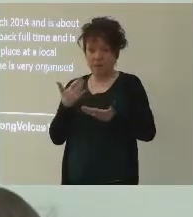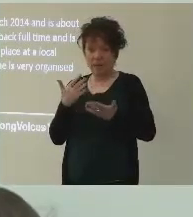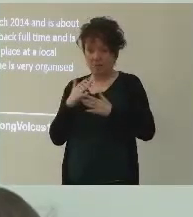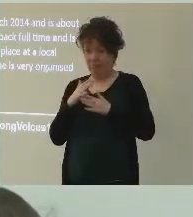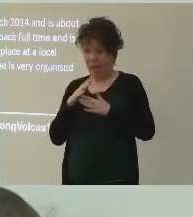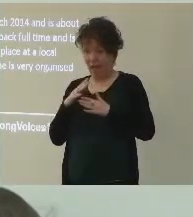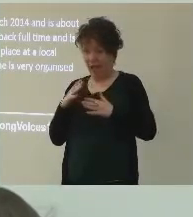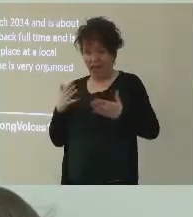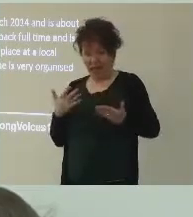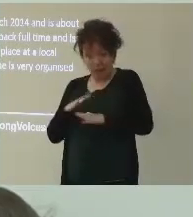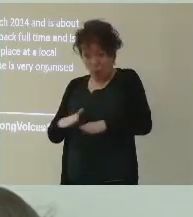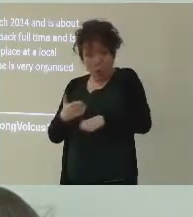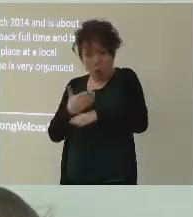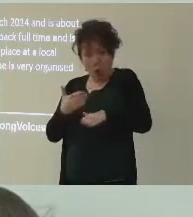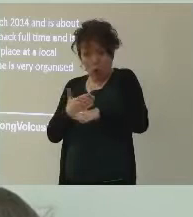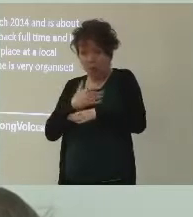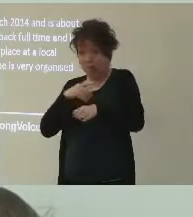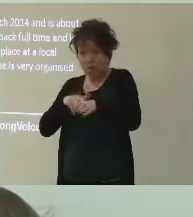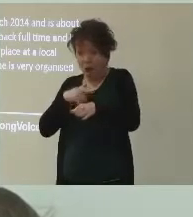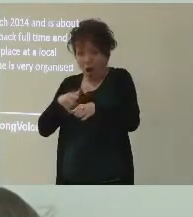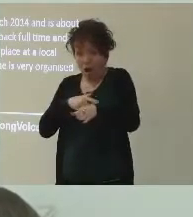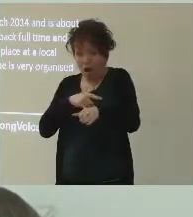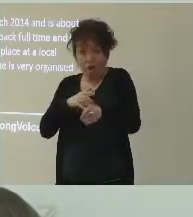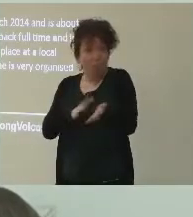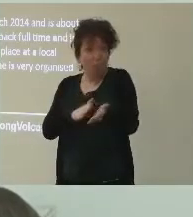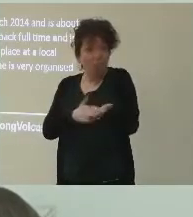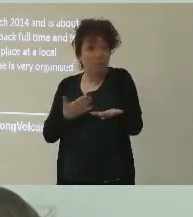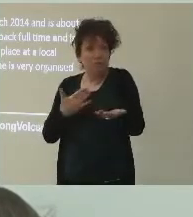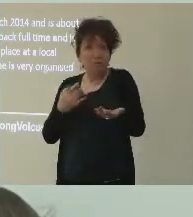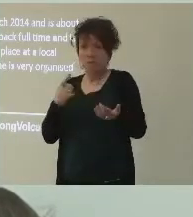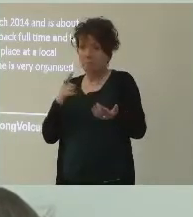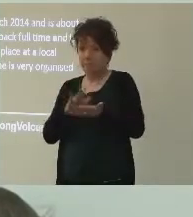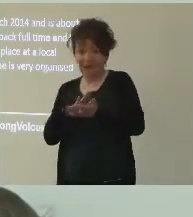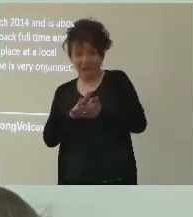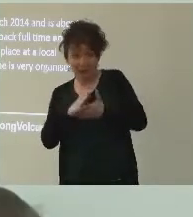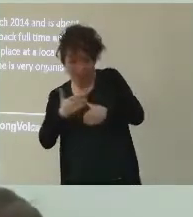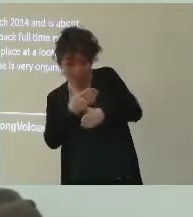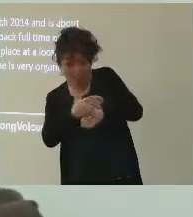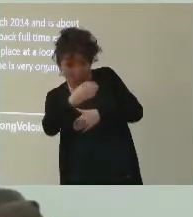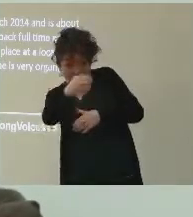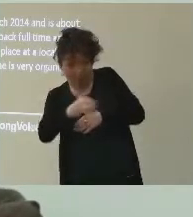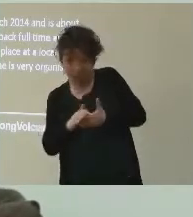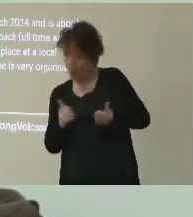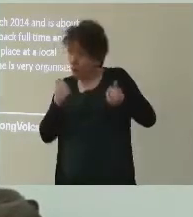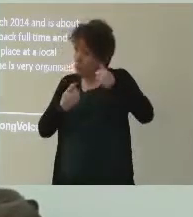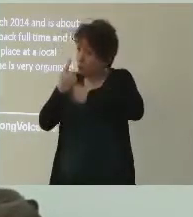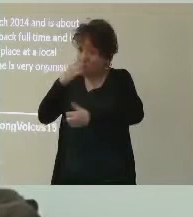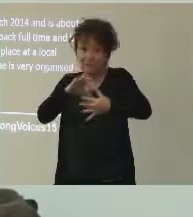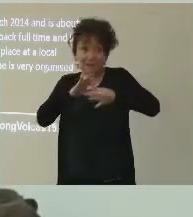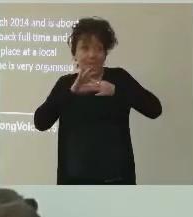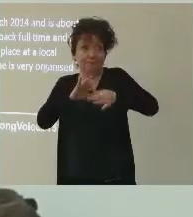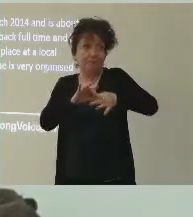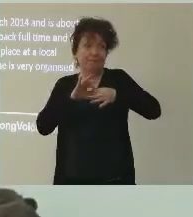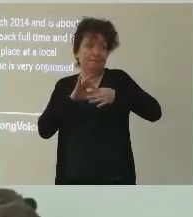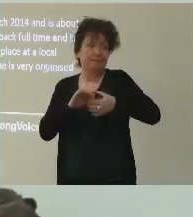with young parents, then this is a golden opportunity to find out some of the best ways of doing that.